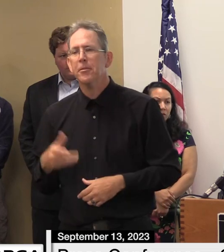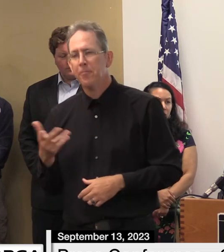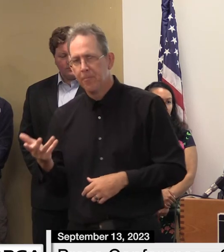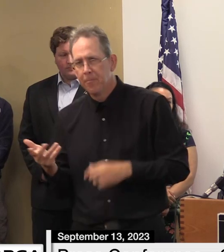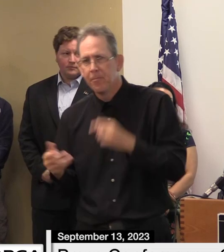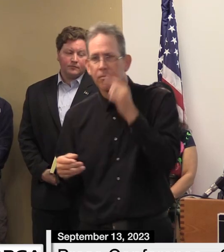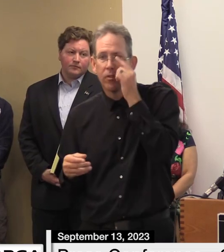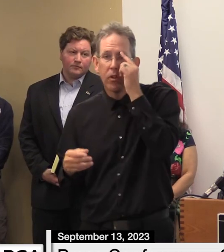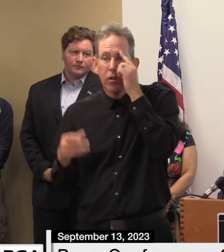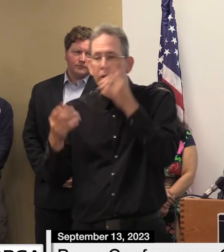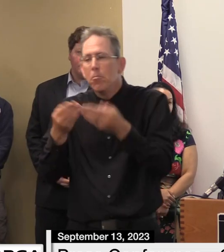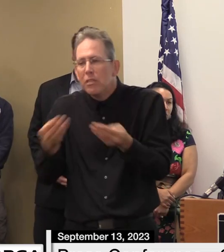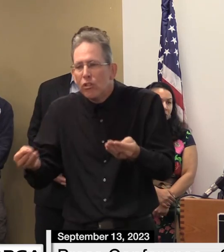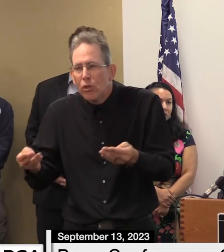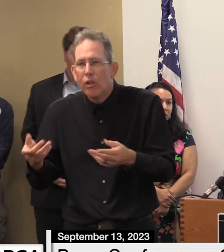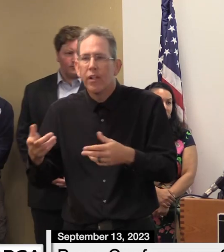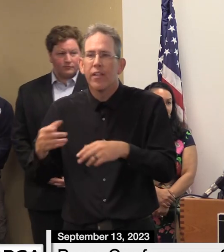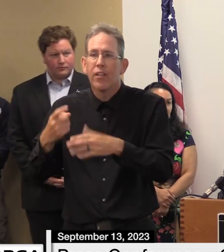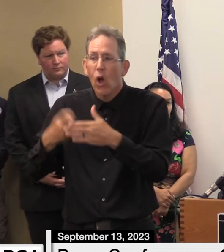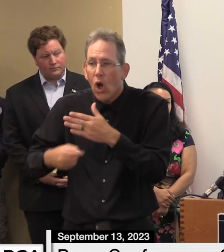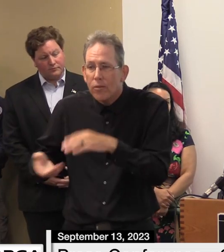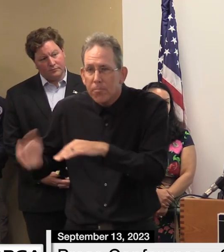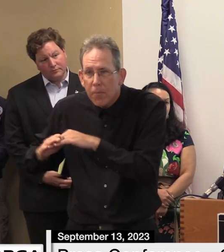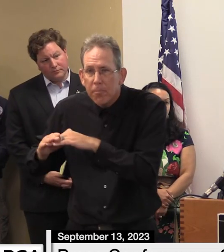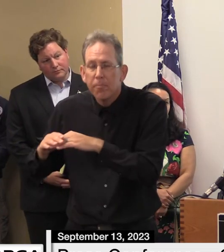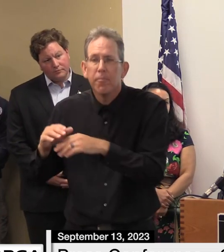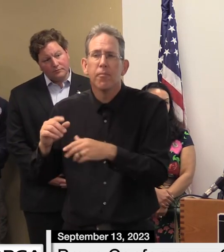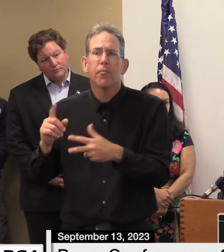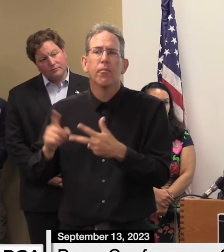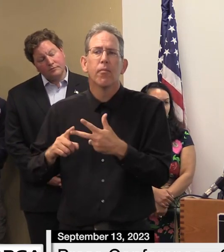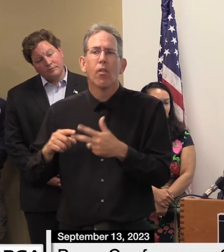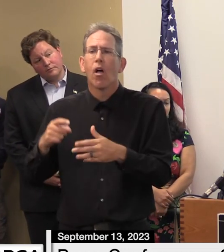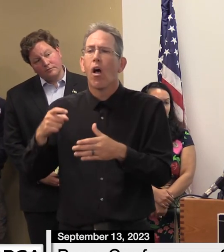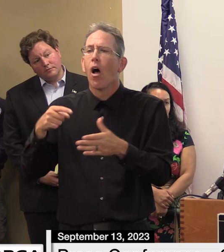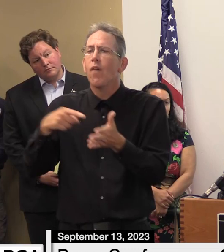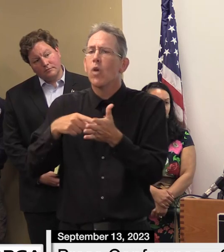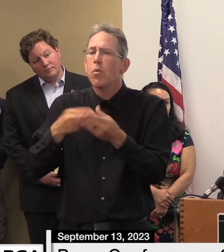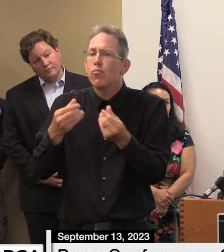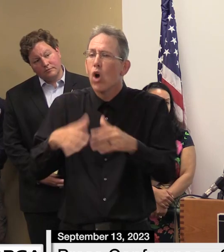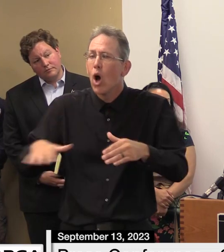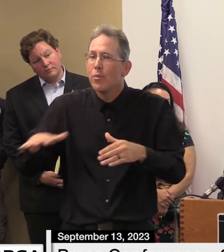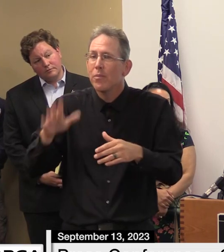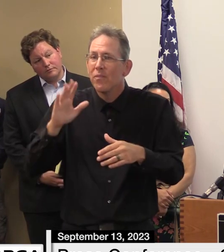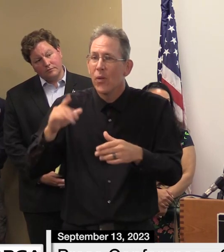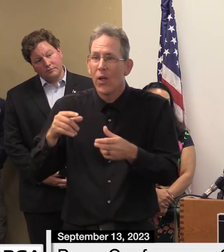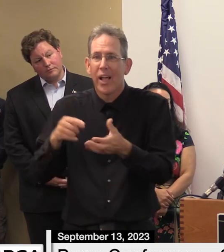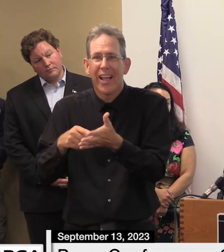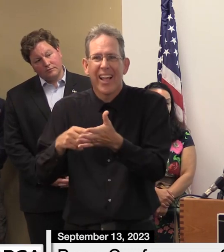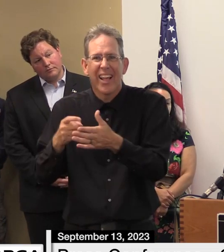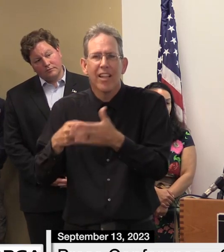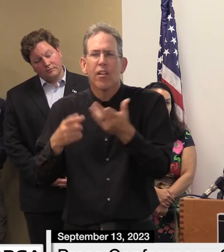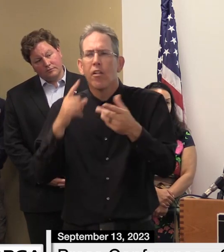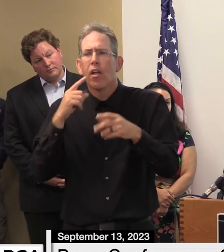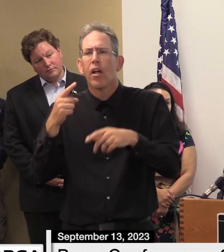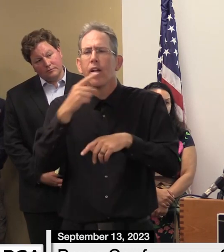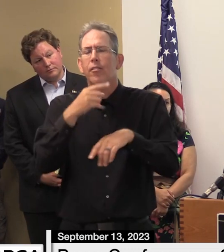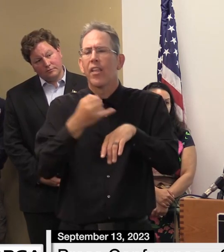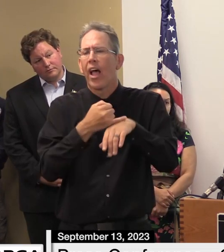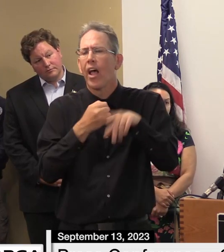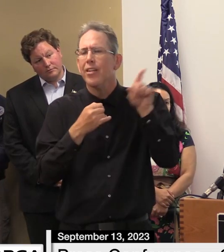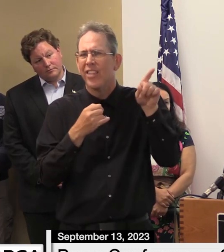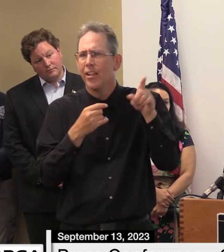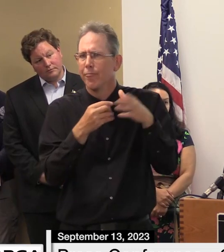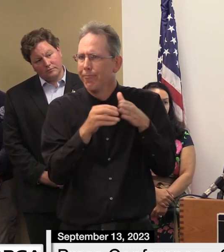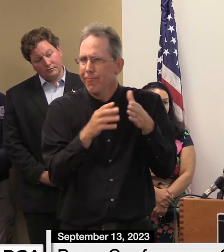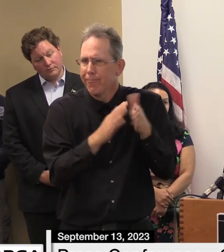of a property, we cut a ribbon on an affordable property up in the islands where it's an age-restricted